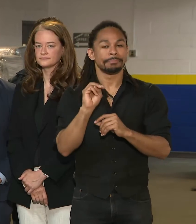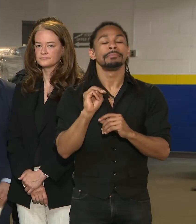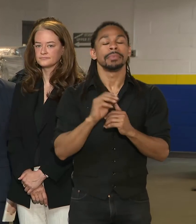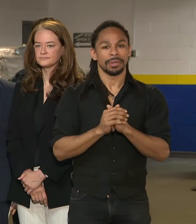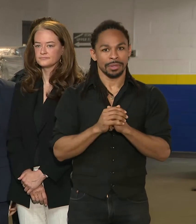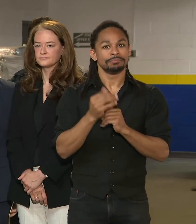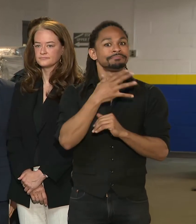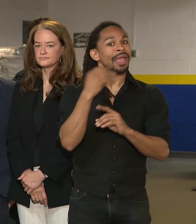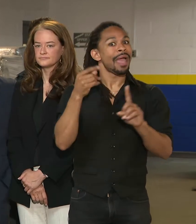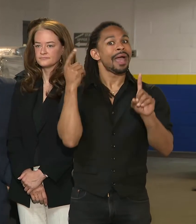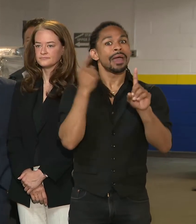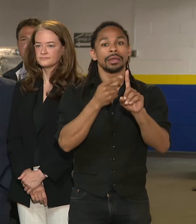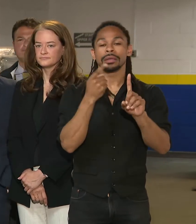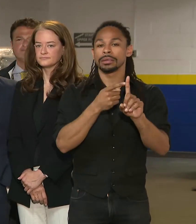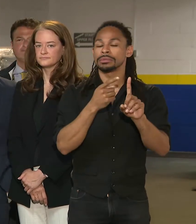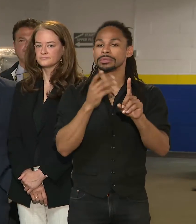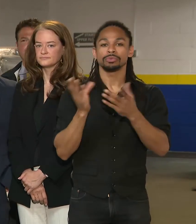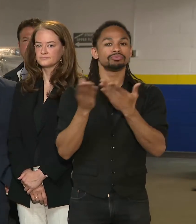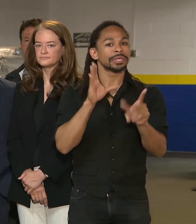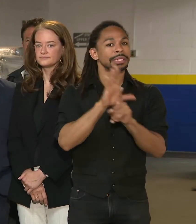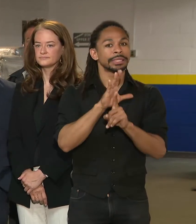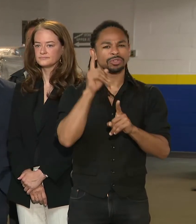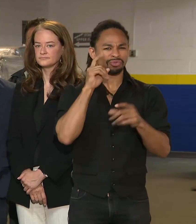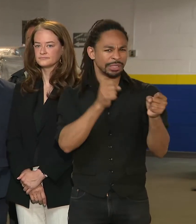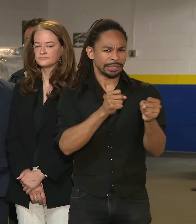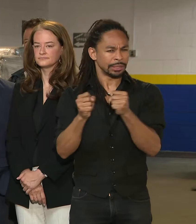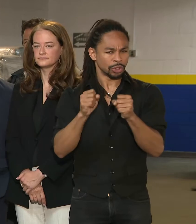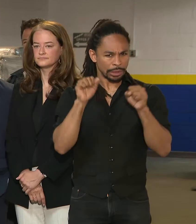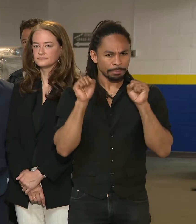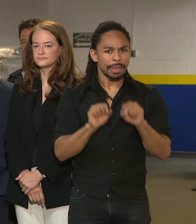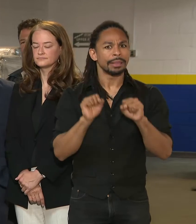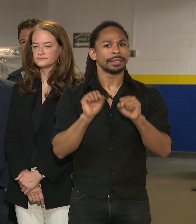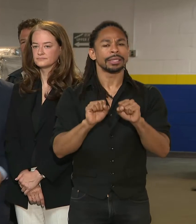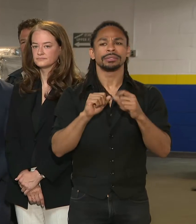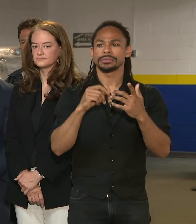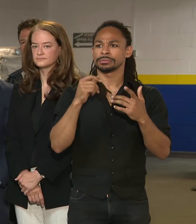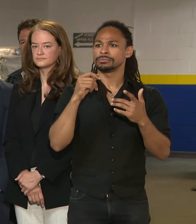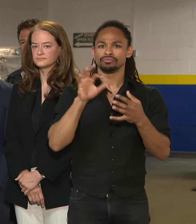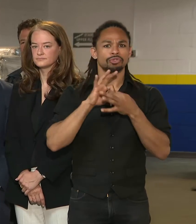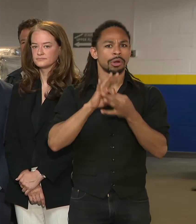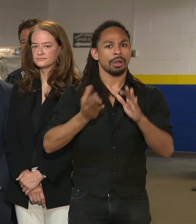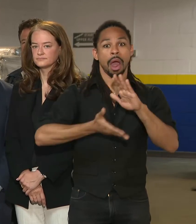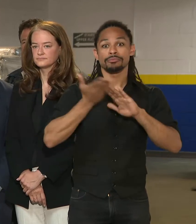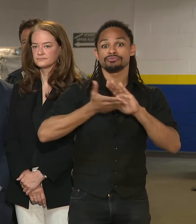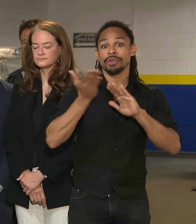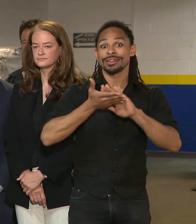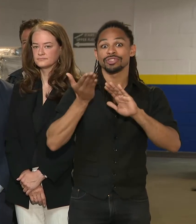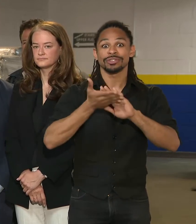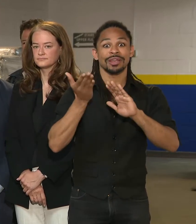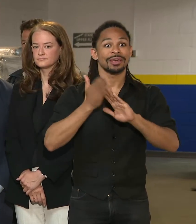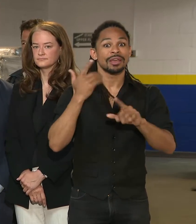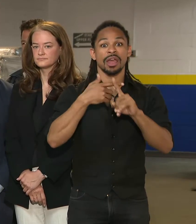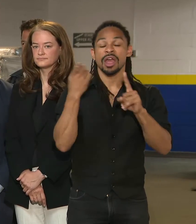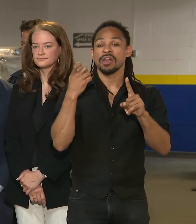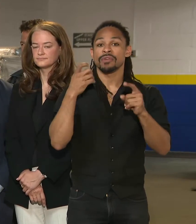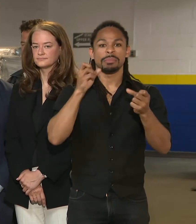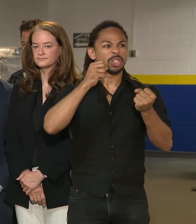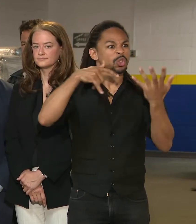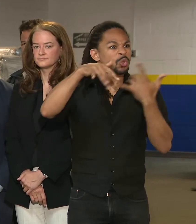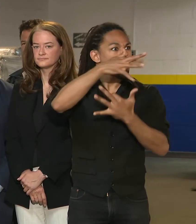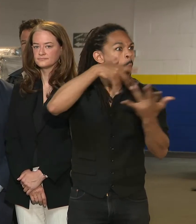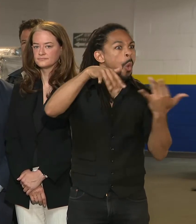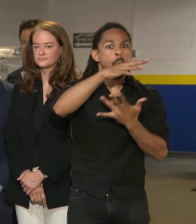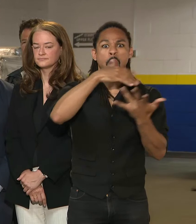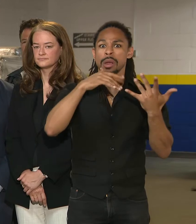his strategic abilities to our operation from storms to